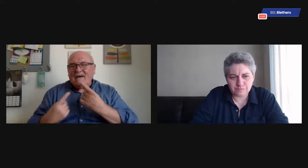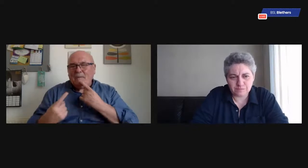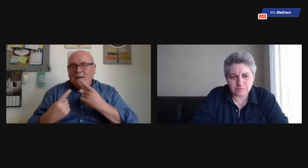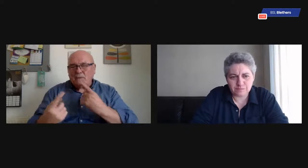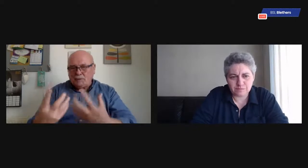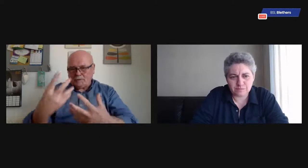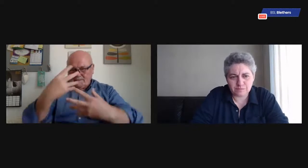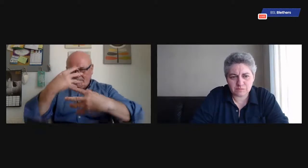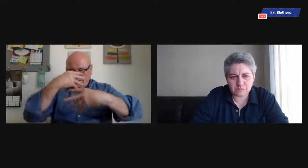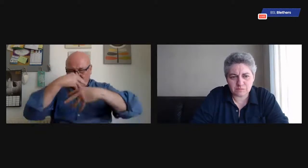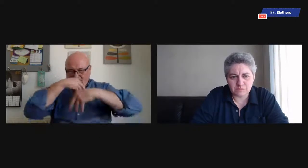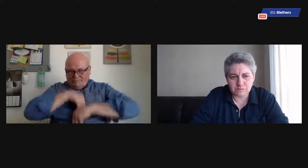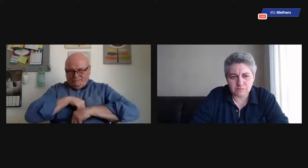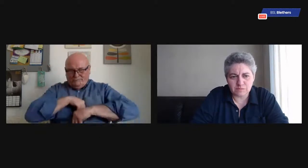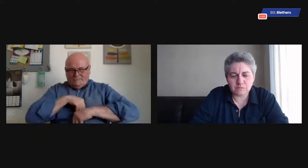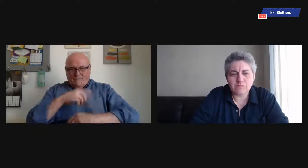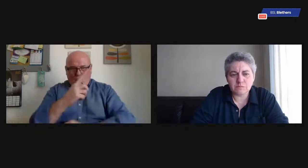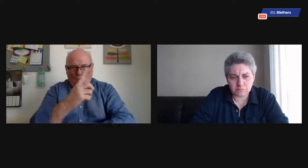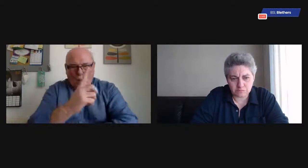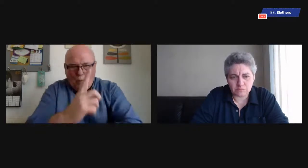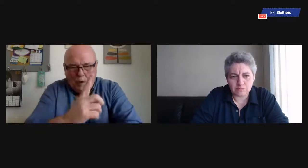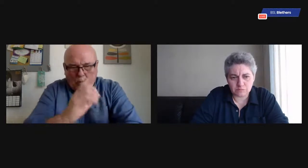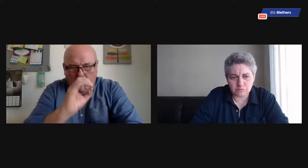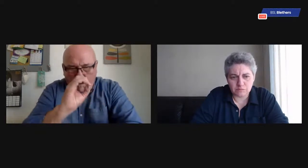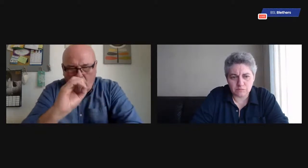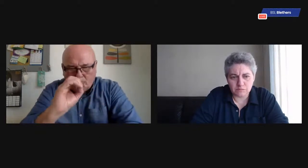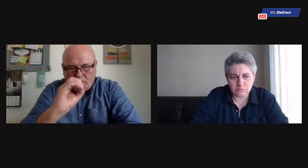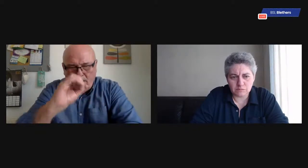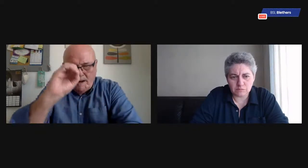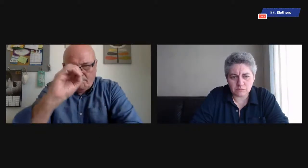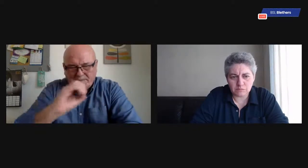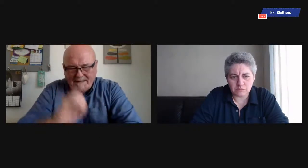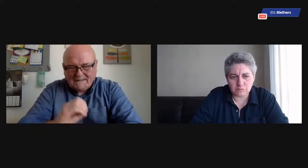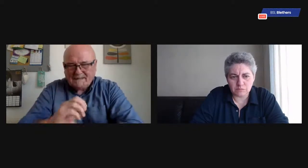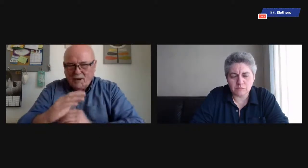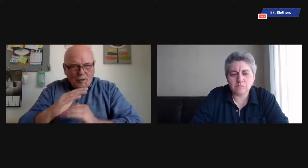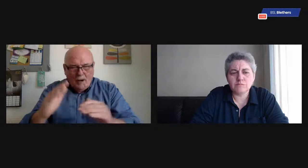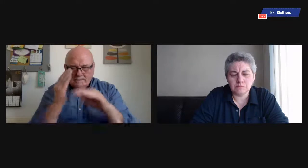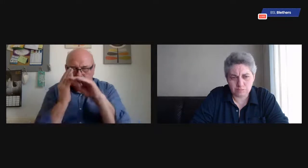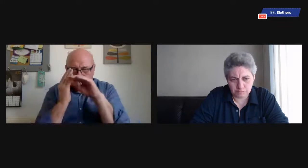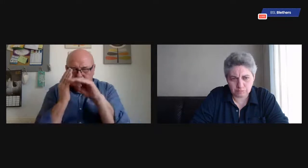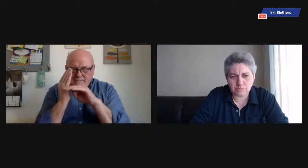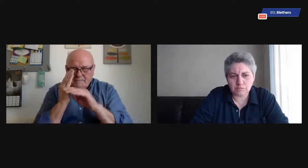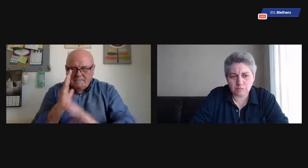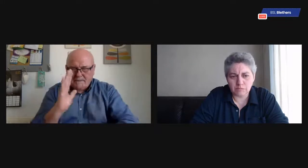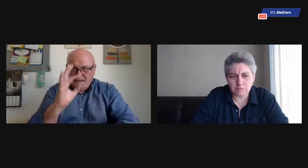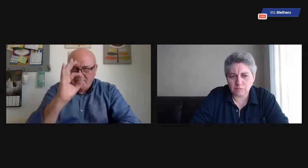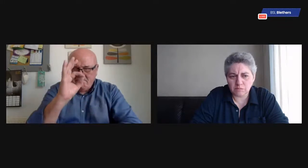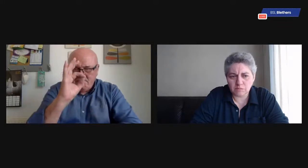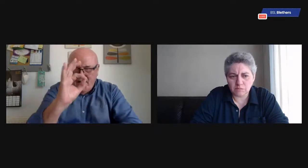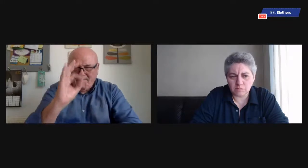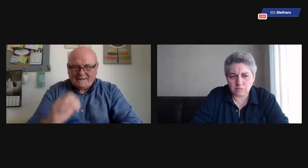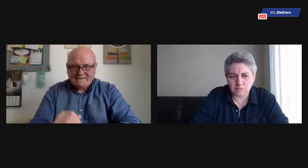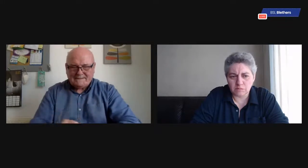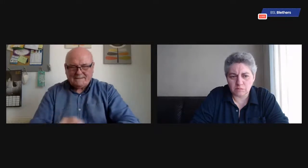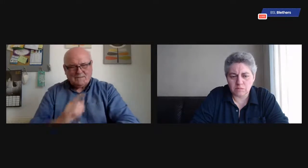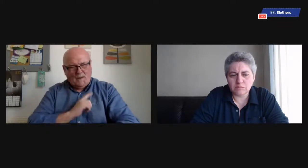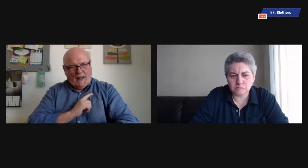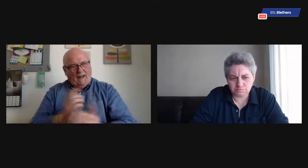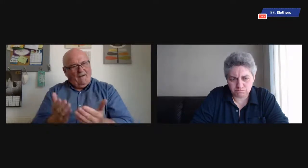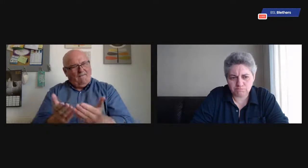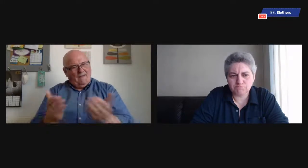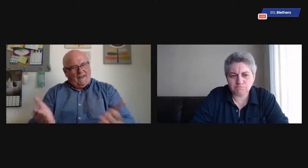because I have to interview and assess the person to make sure that they are taking 100% of